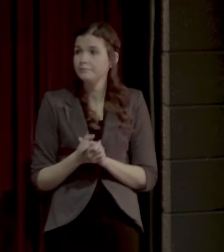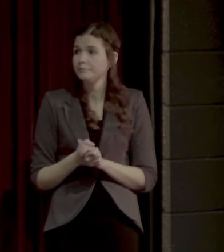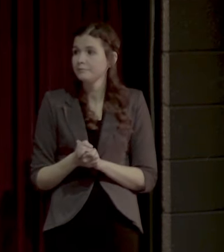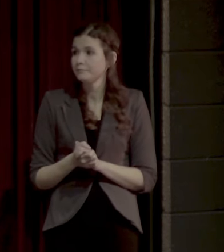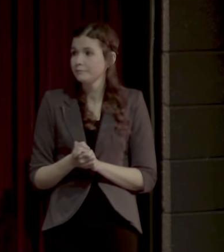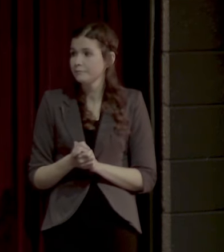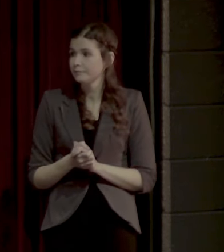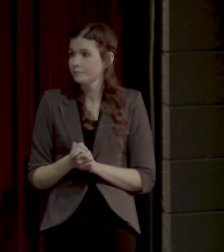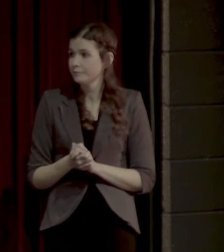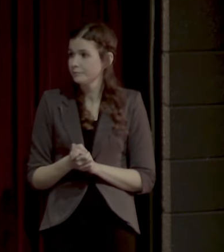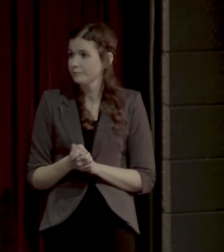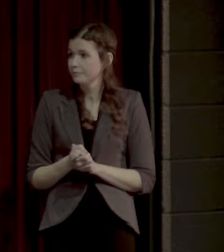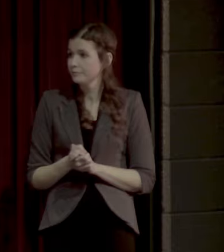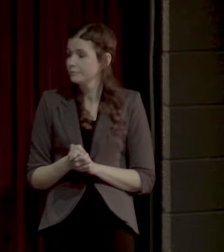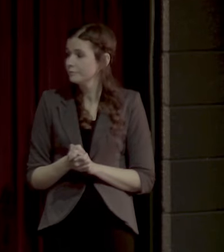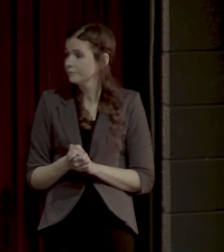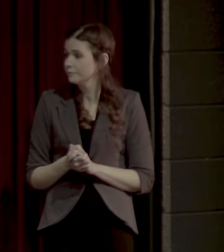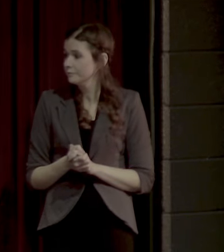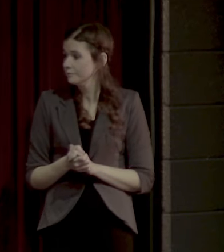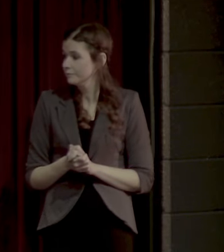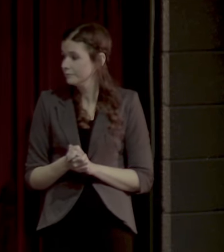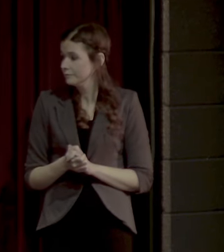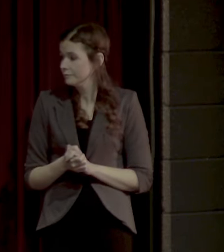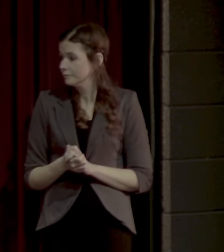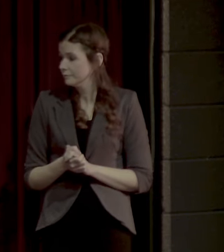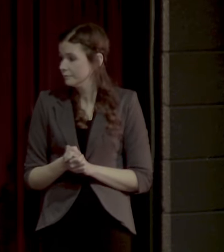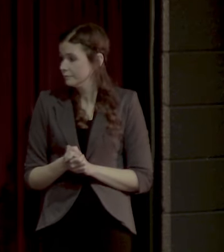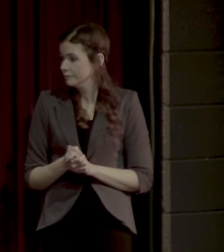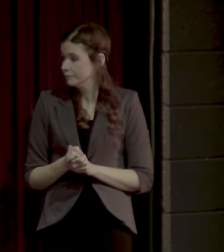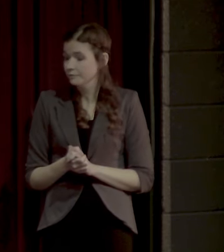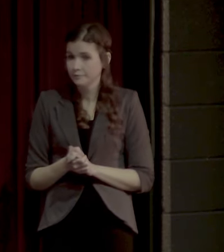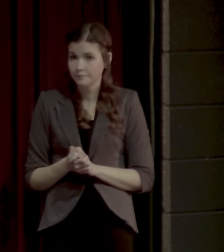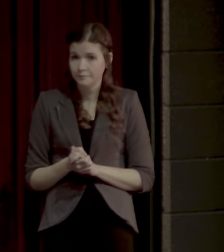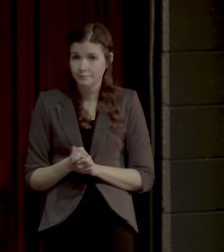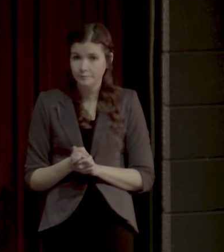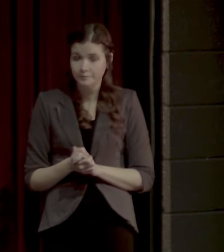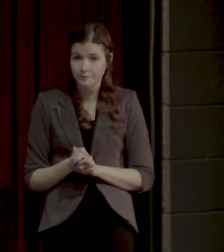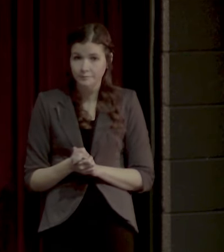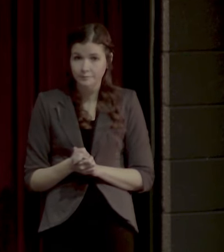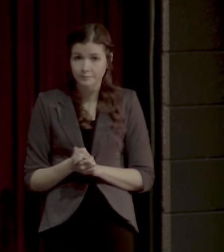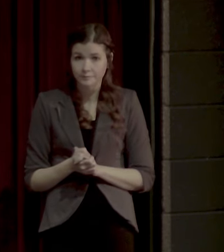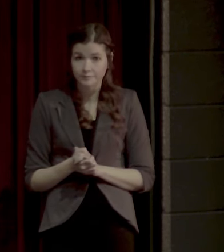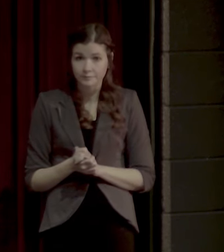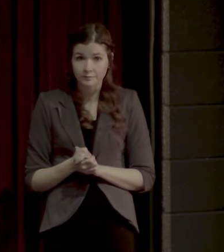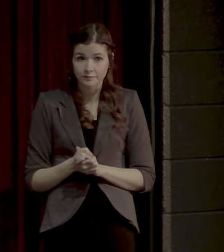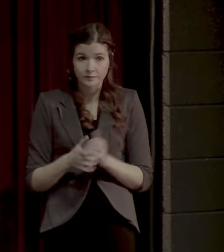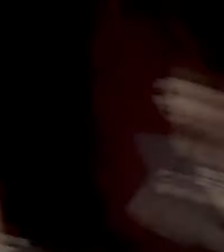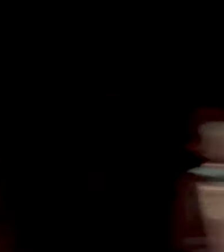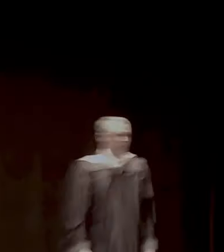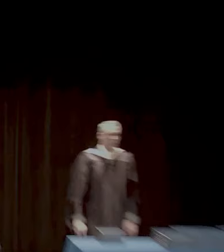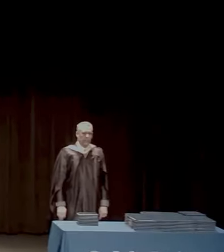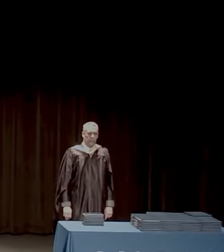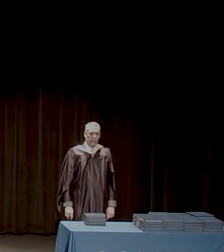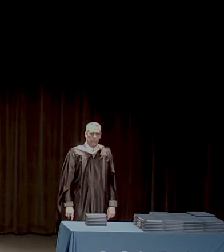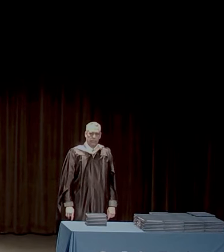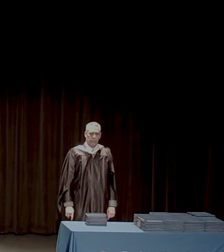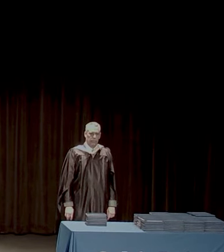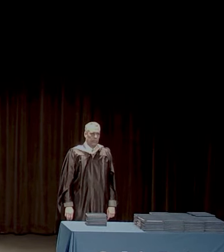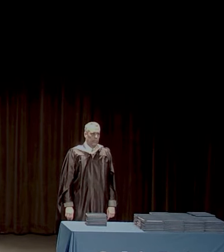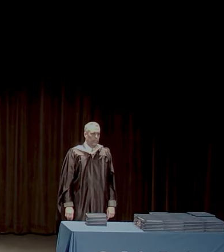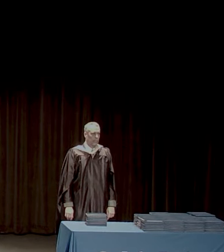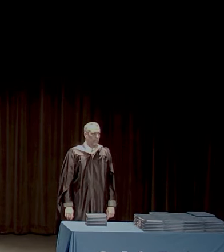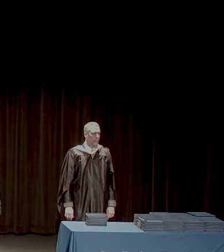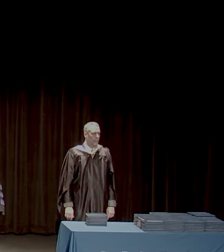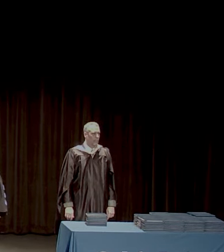Wow. Will the first row of graduates please come